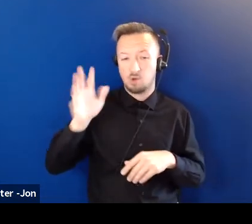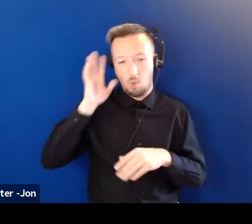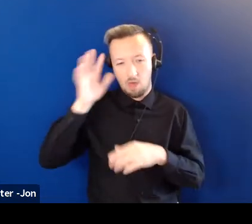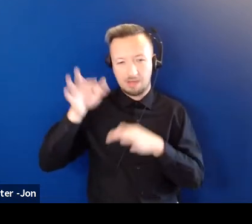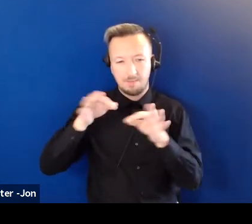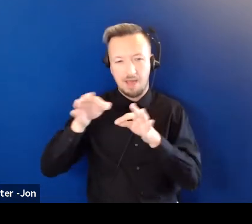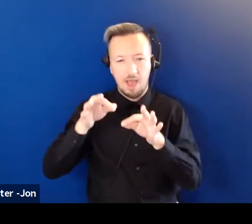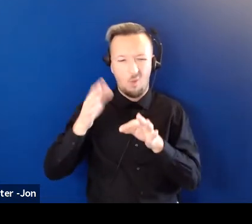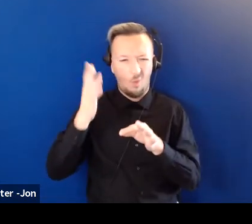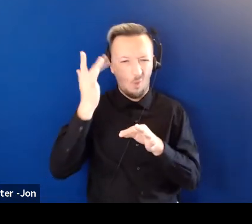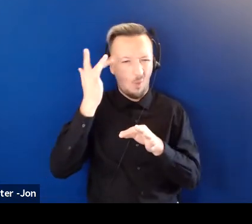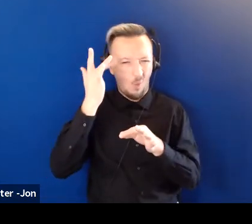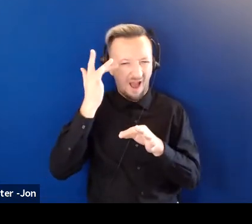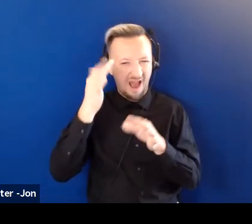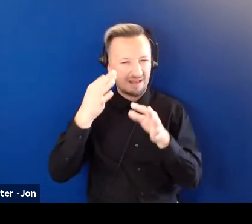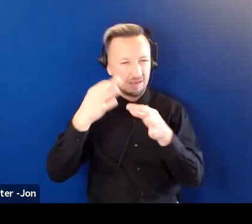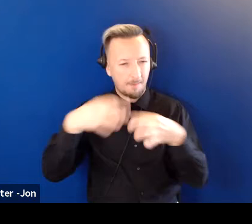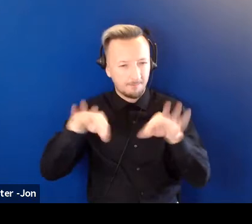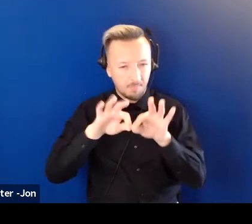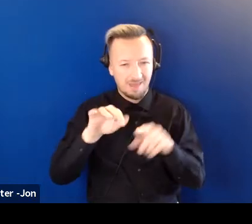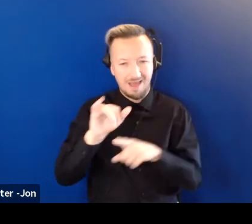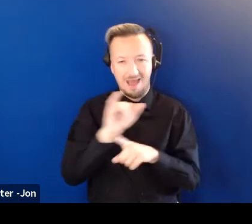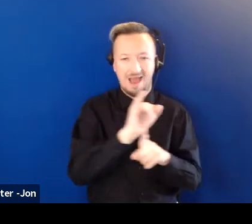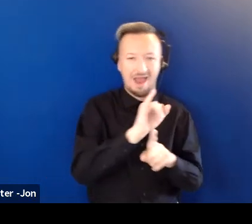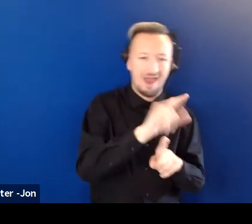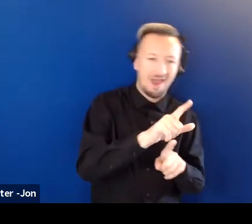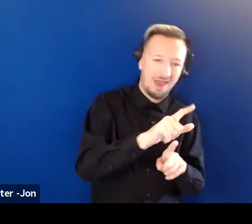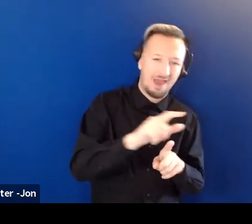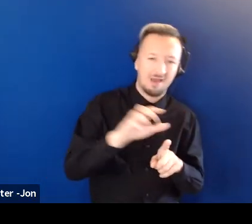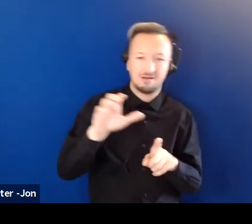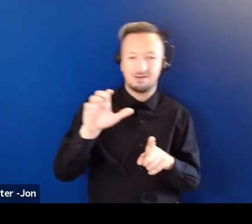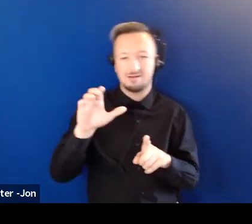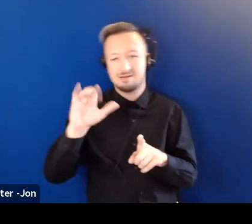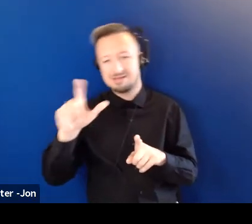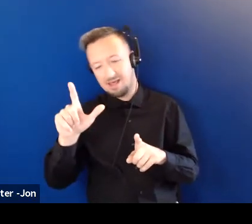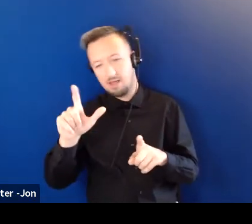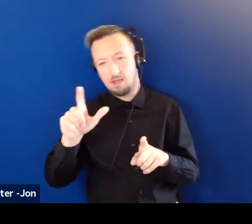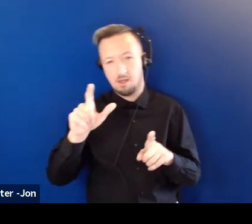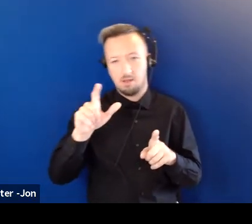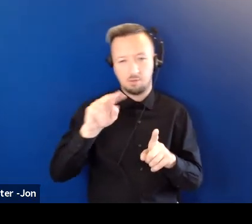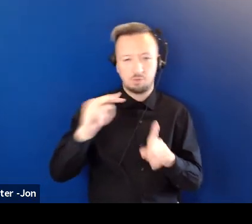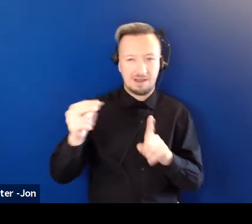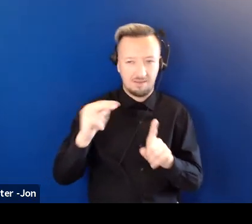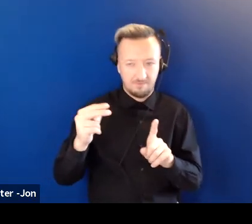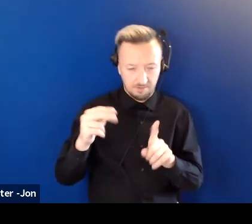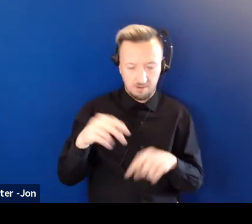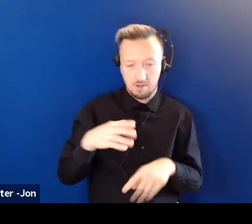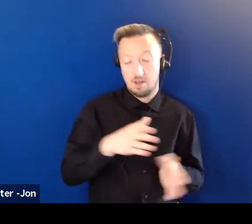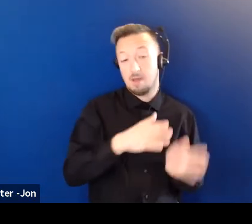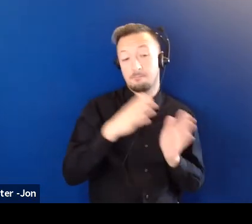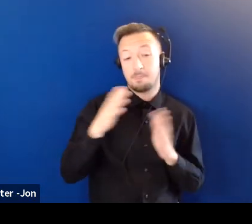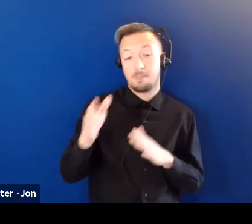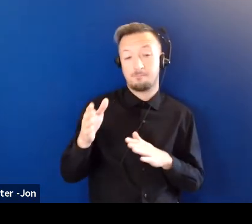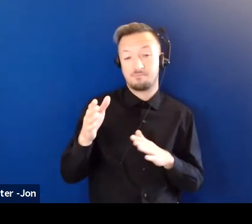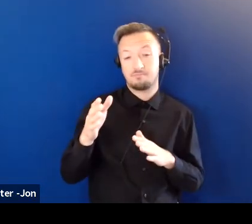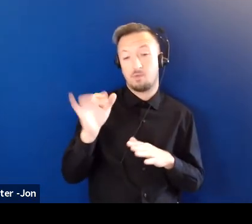really kind of that IL and that SIL perspective of serving our younger youth. And we're going to try and intertwine